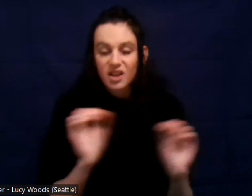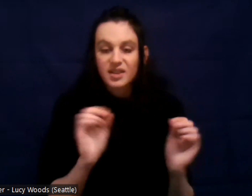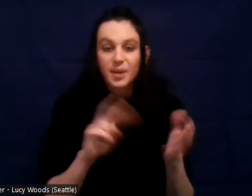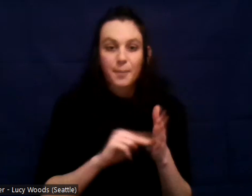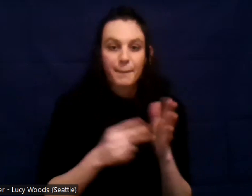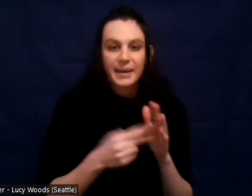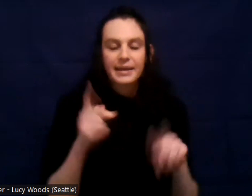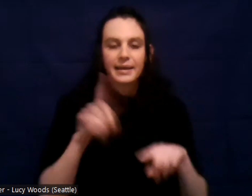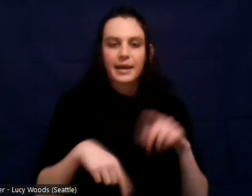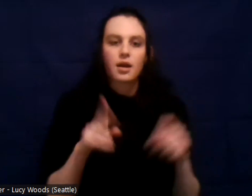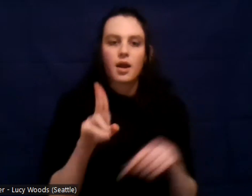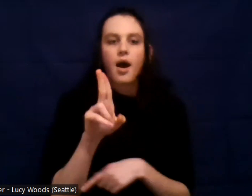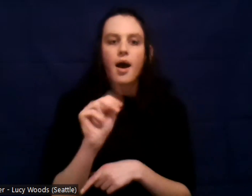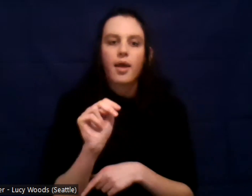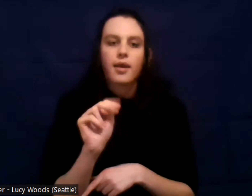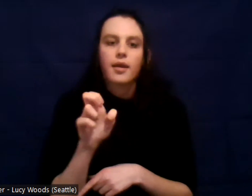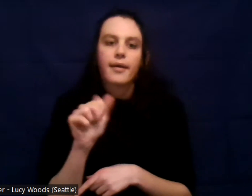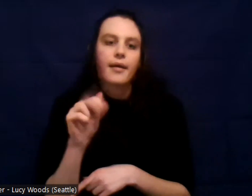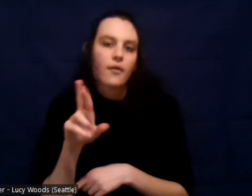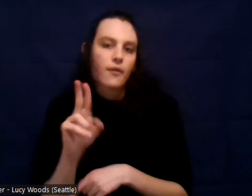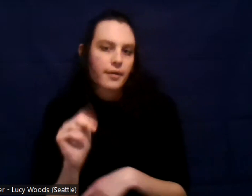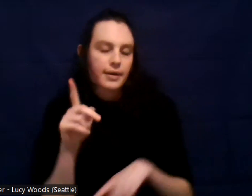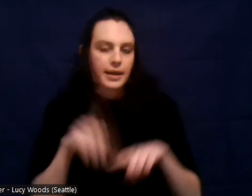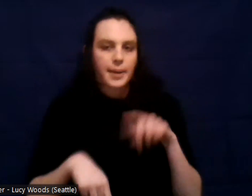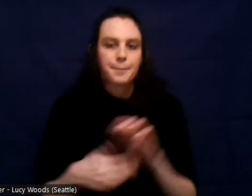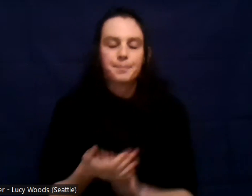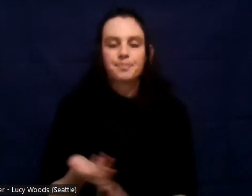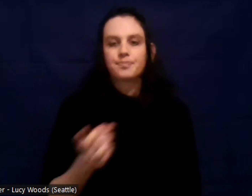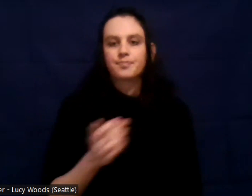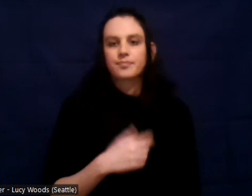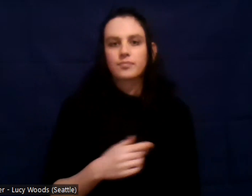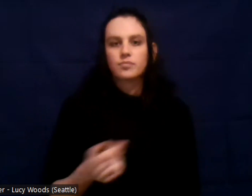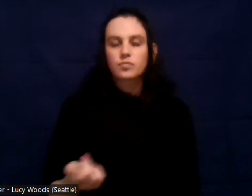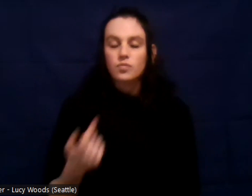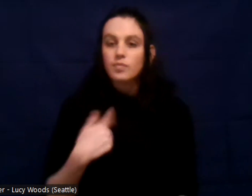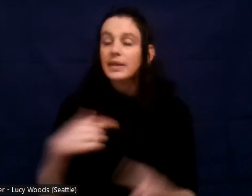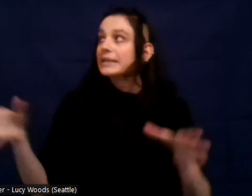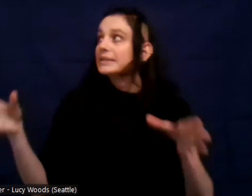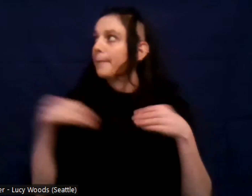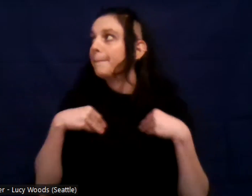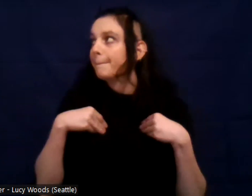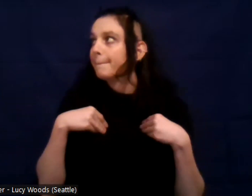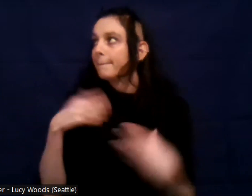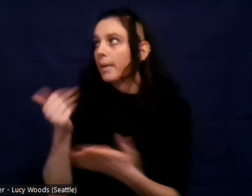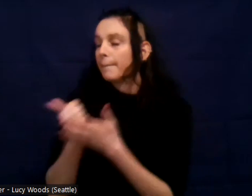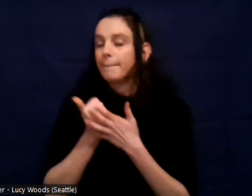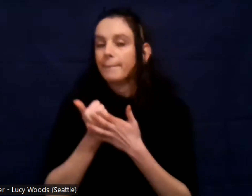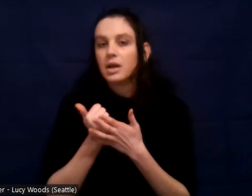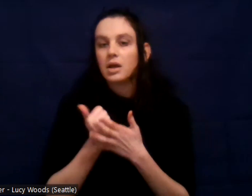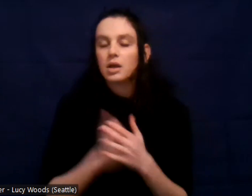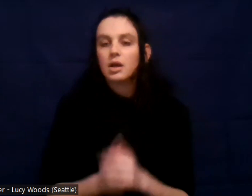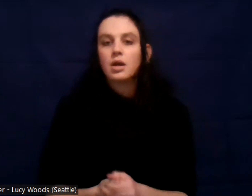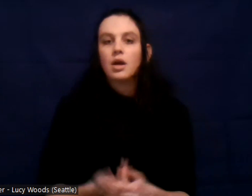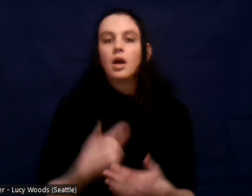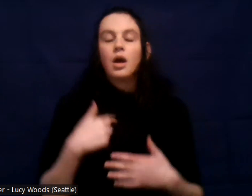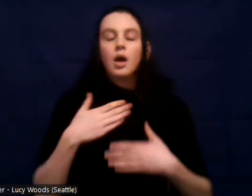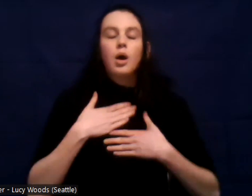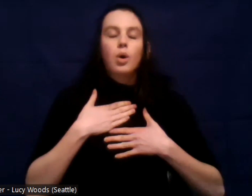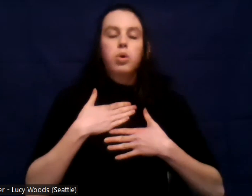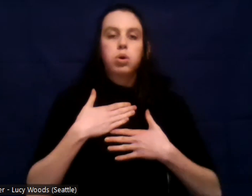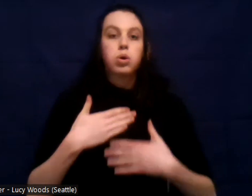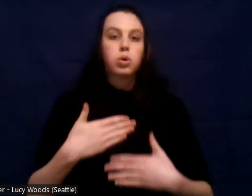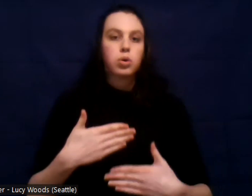waiting there for me if I received, right? And so I did. I was like, I could breathe. And I was like, oh my gosh,